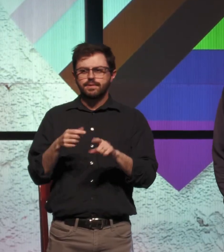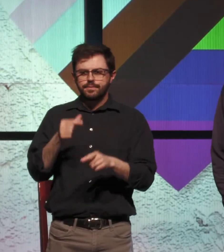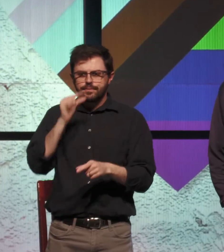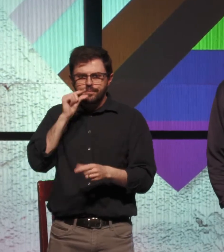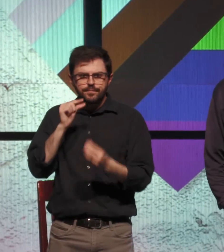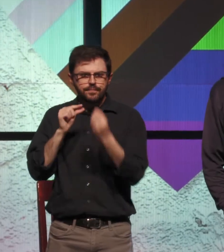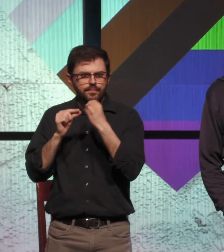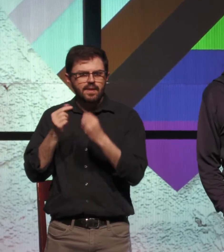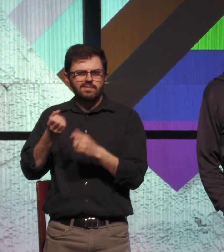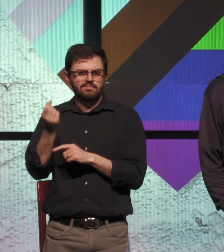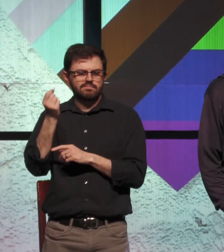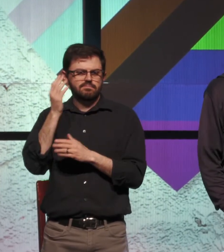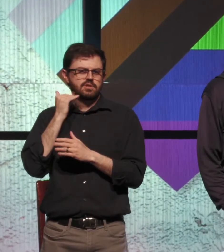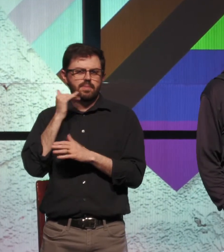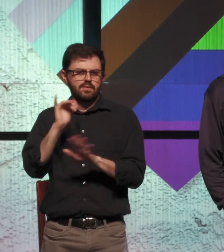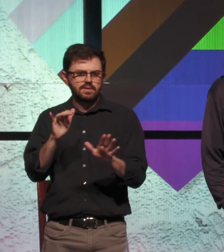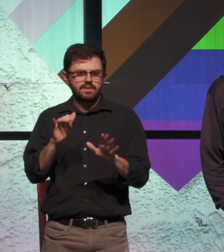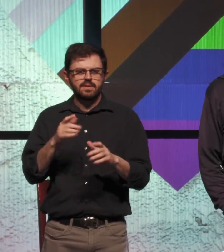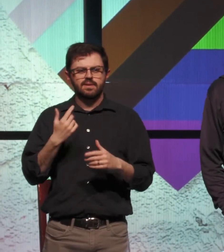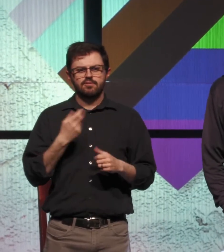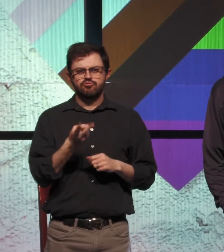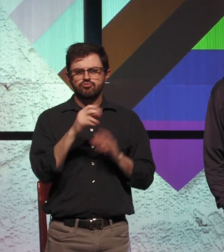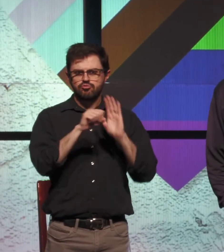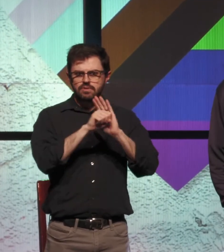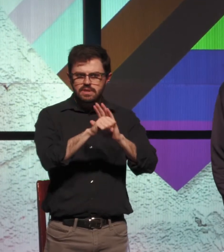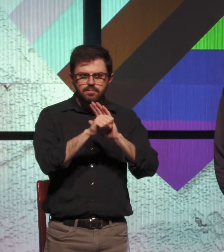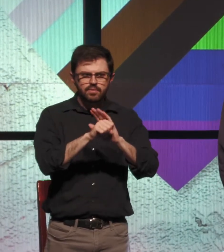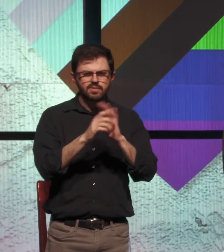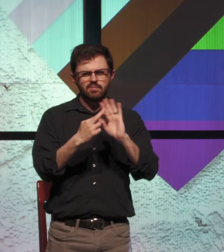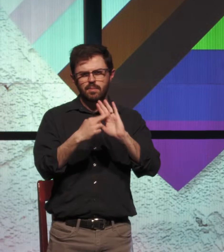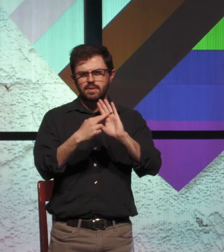These symbols are symbols of love and inclusion.